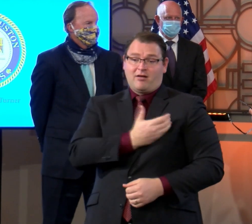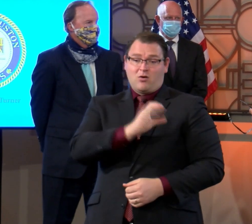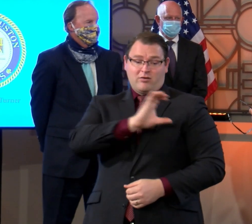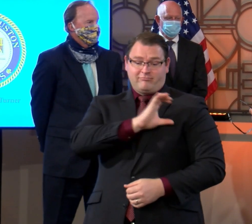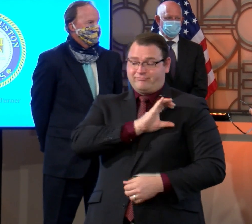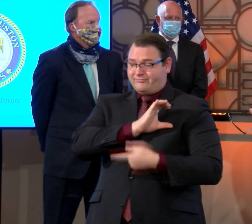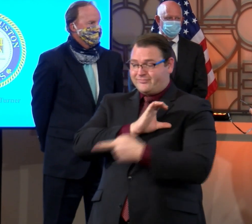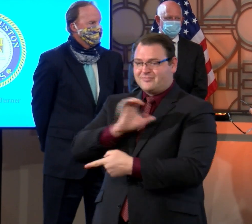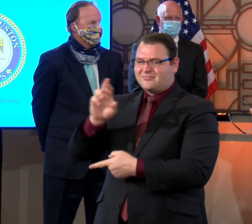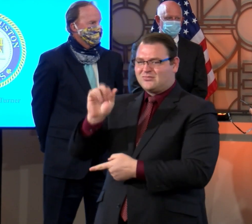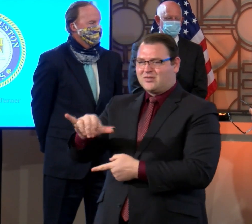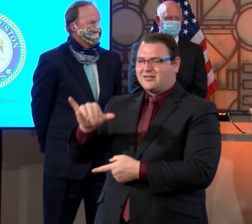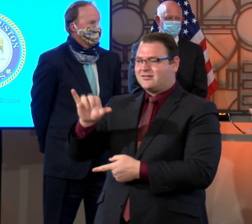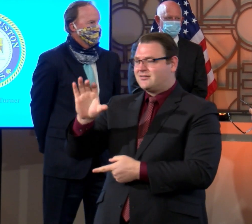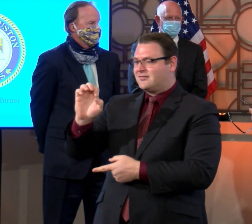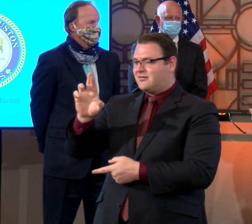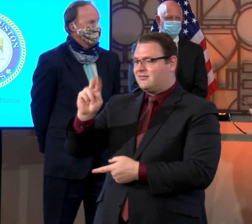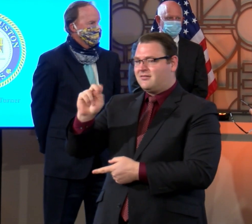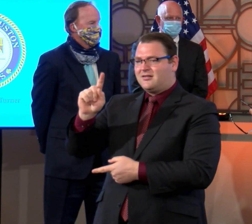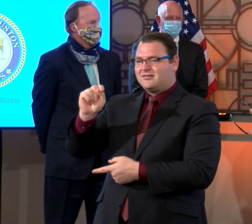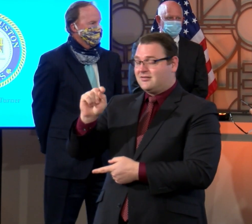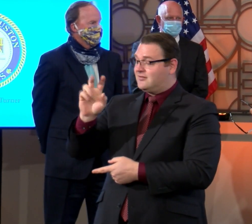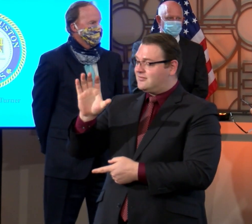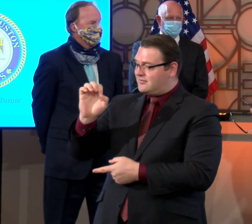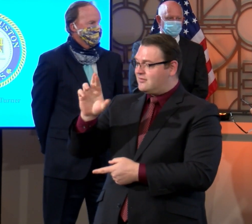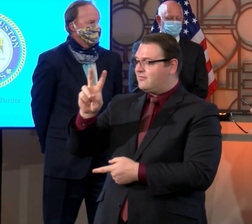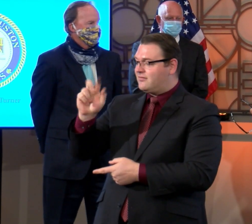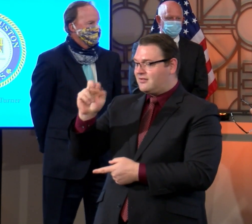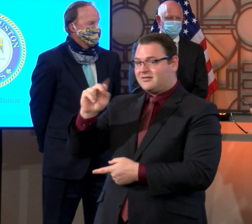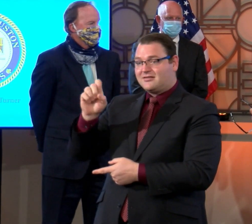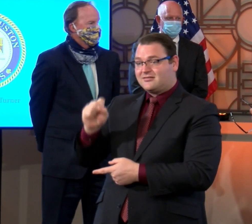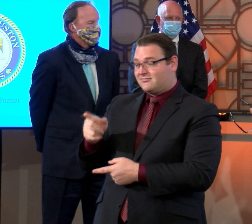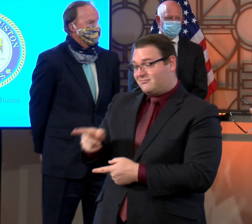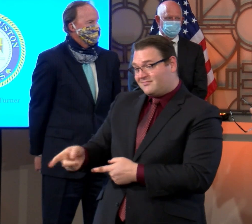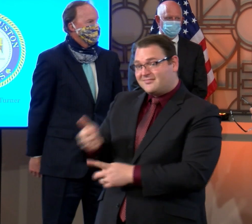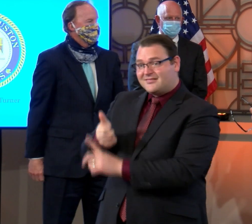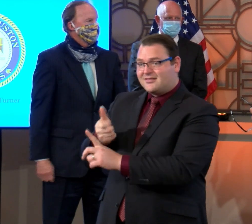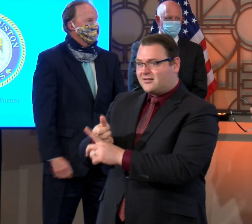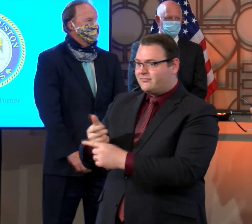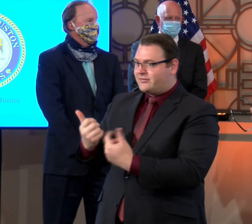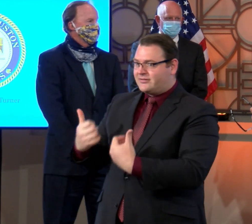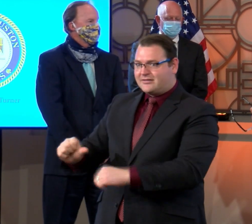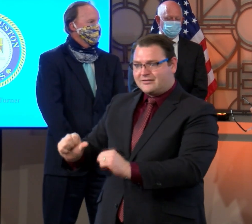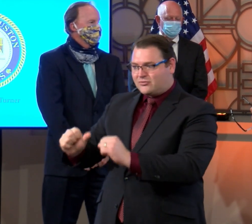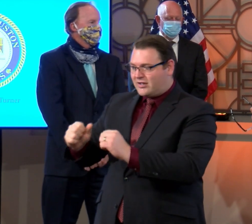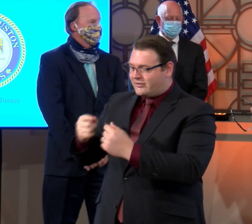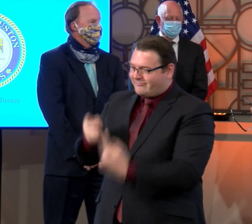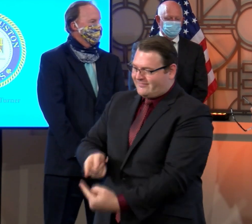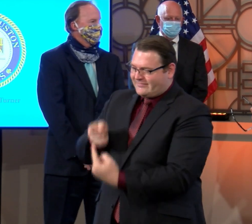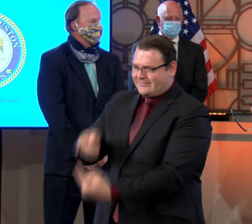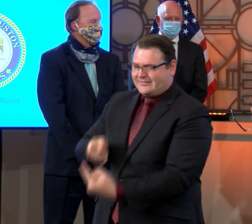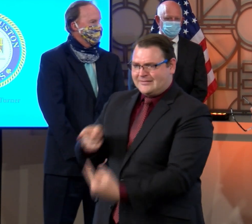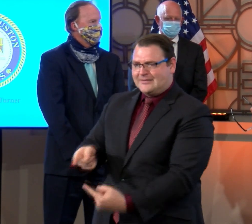fight for his life. He continues to need our prayers. He's still on a ventilator. He still has a lot of